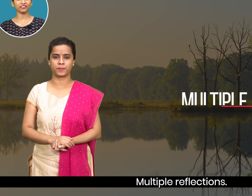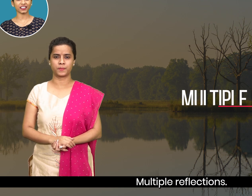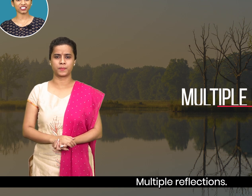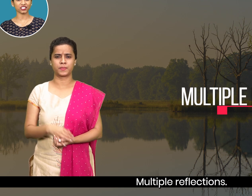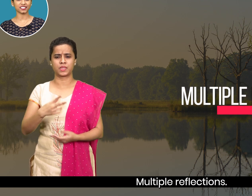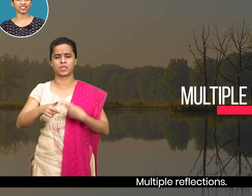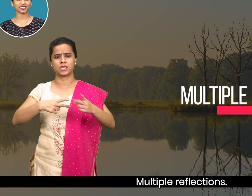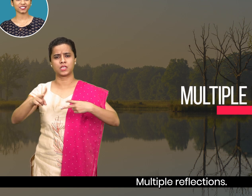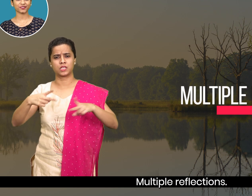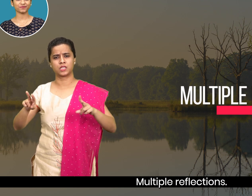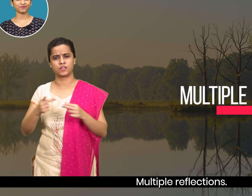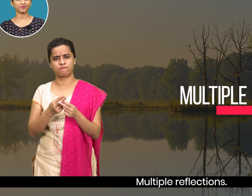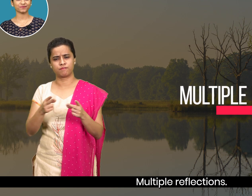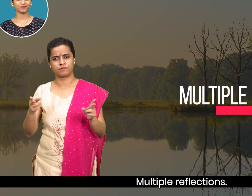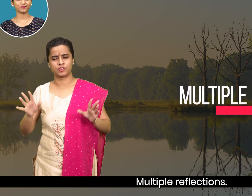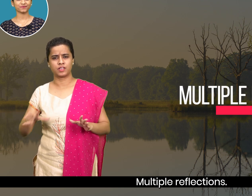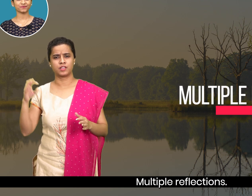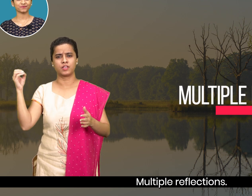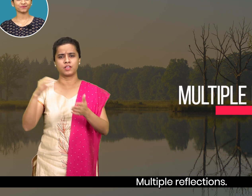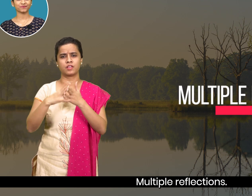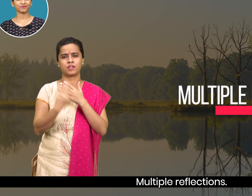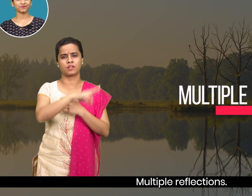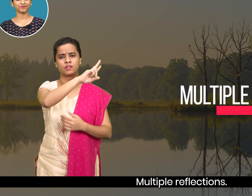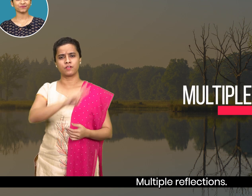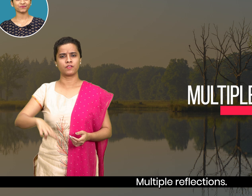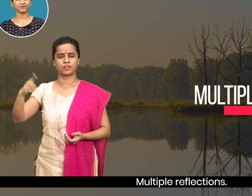Multiple reflections.